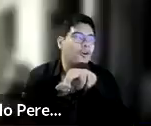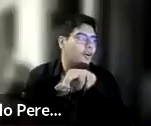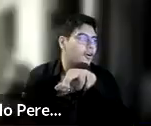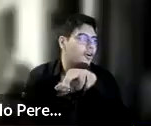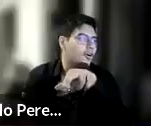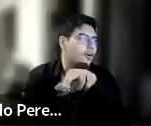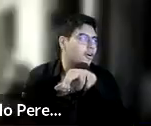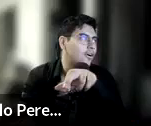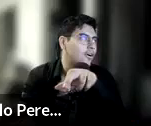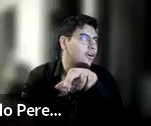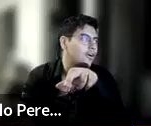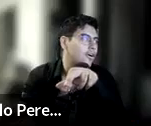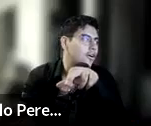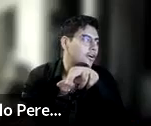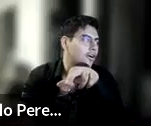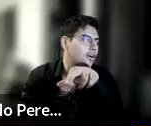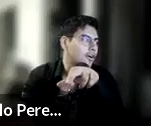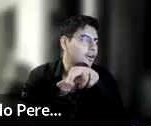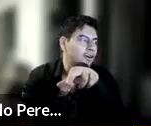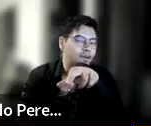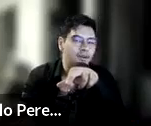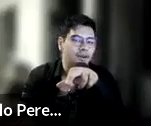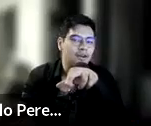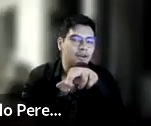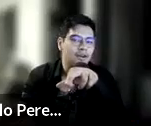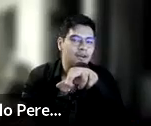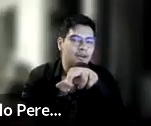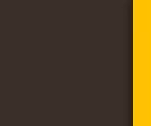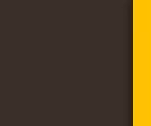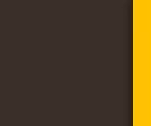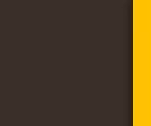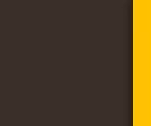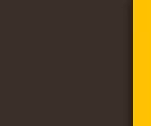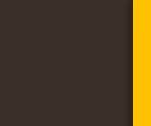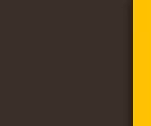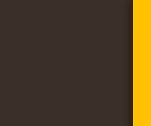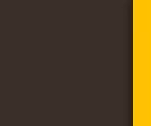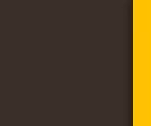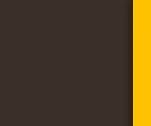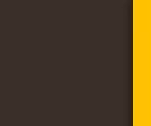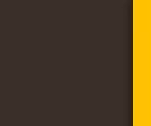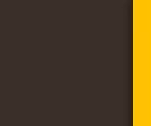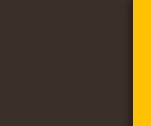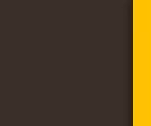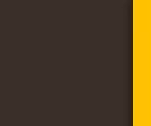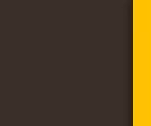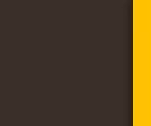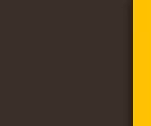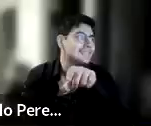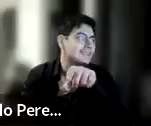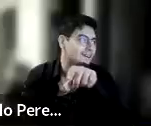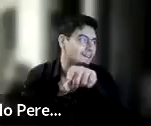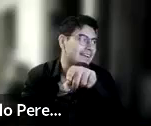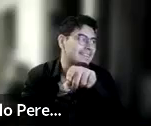You're. you're You are. here. You're here. That is correct.